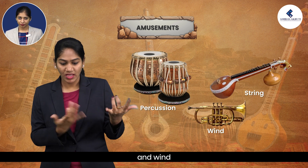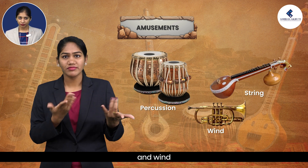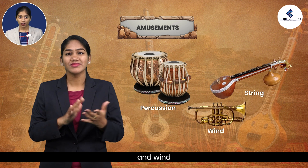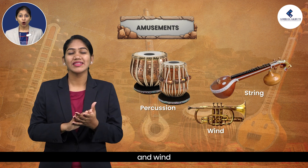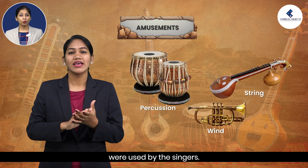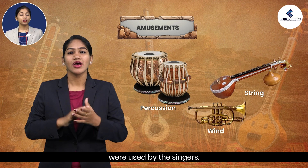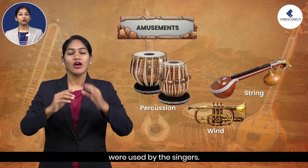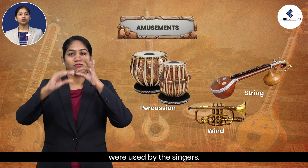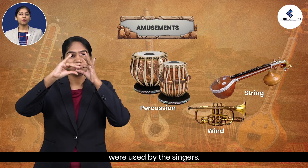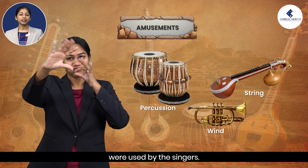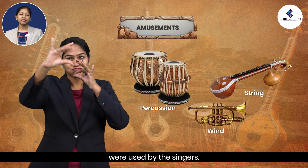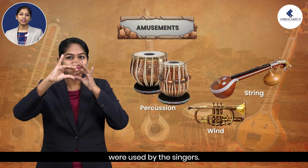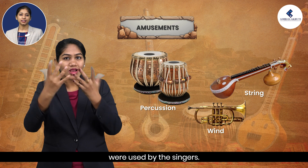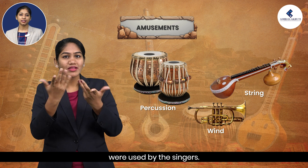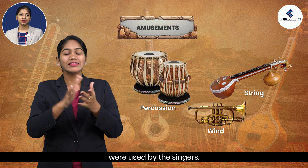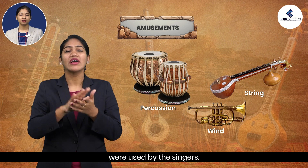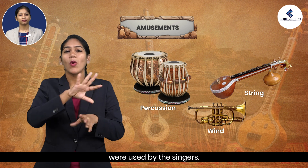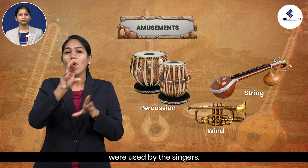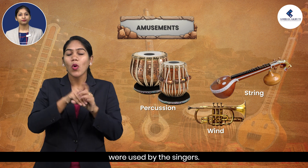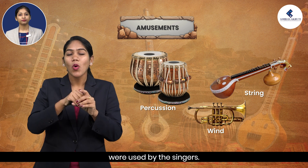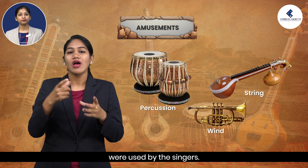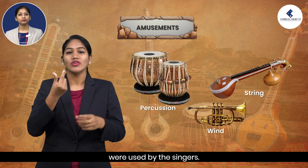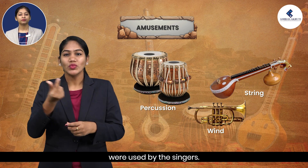wind were used by the singers.